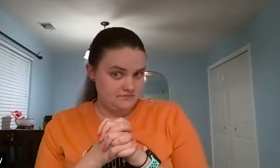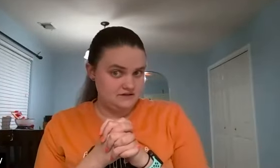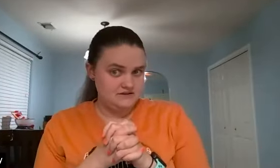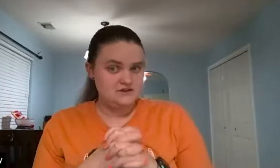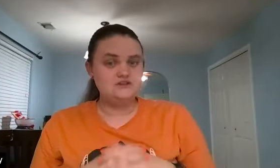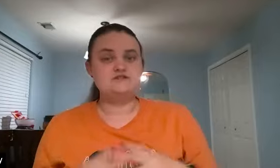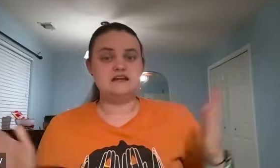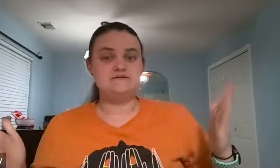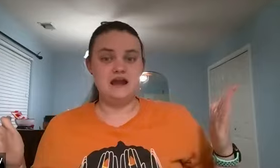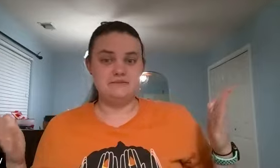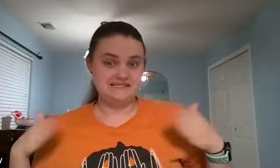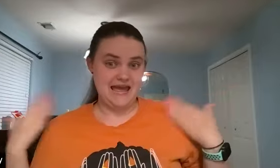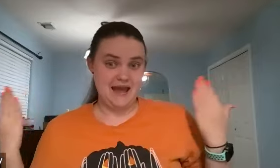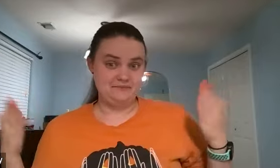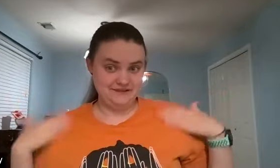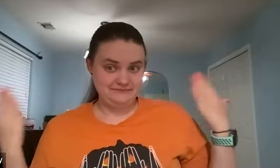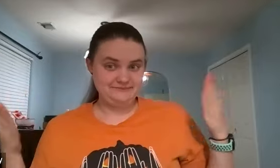happy. So the sign for happy is happy.